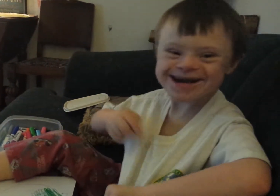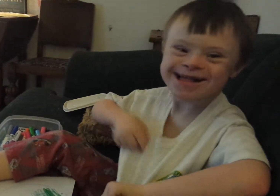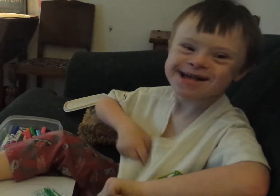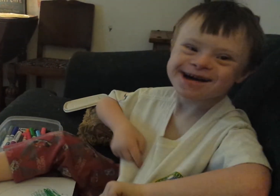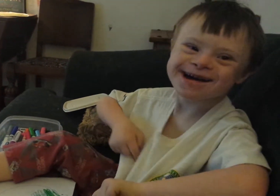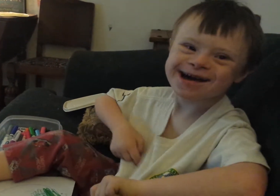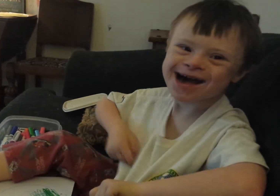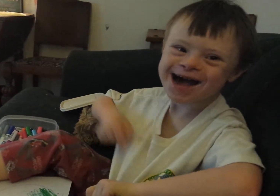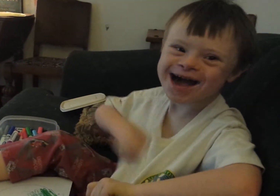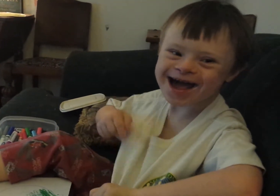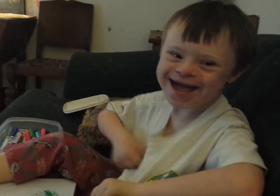Yeah!